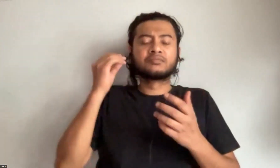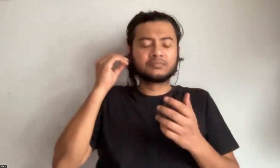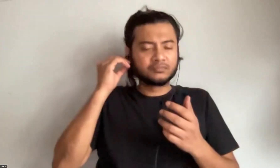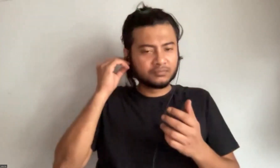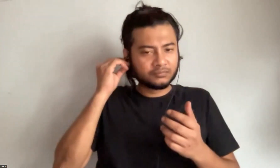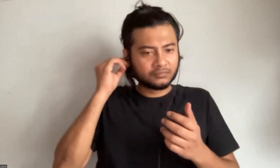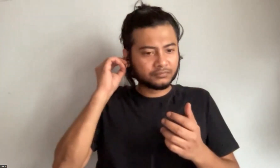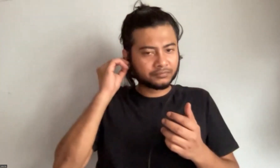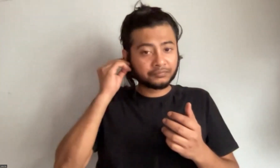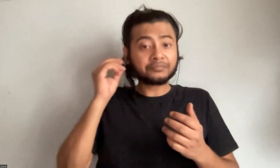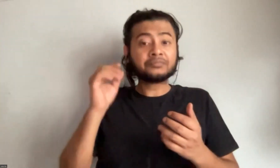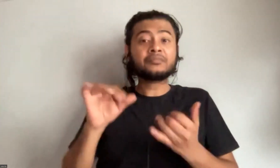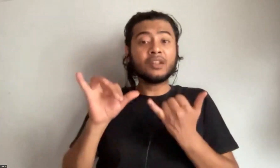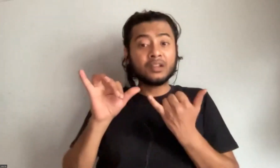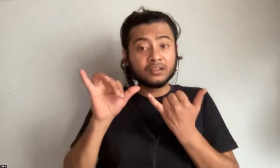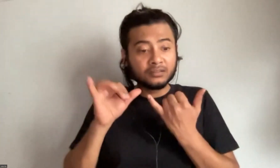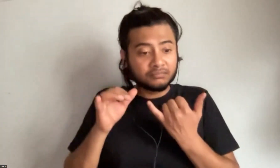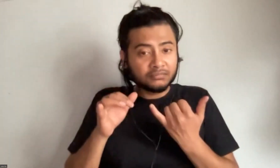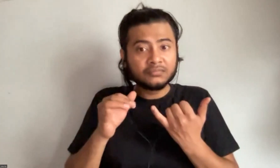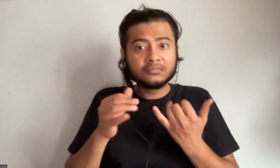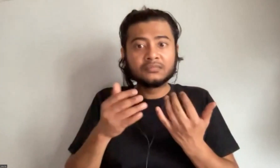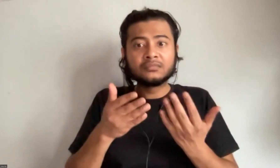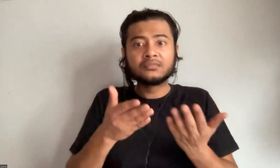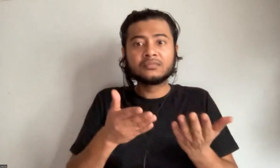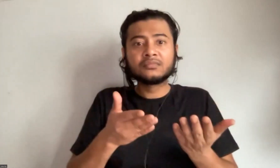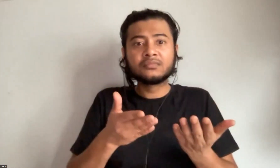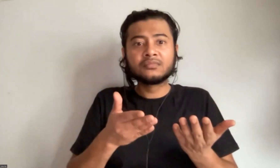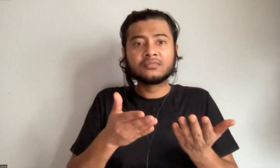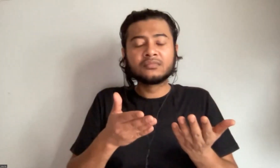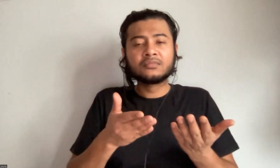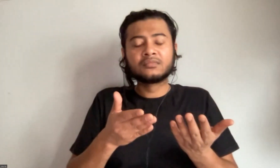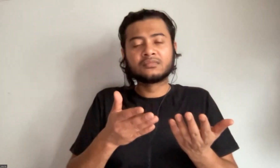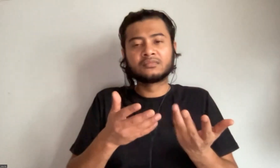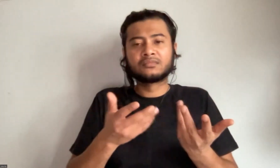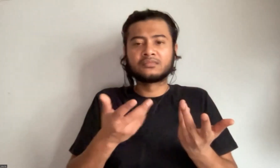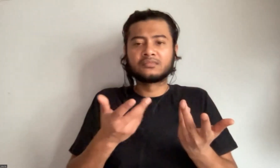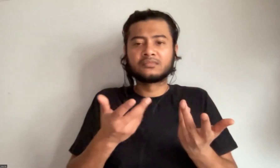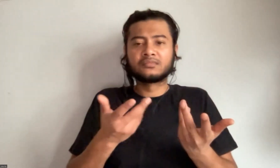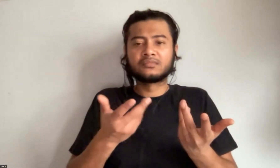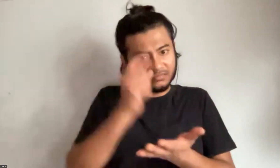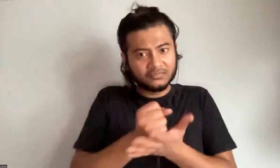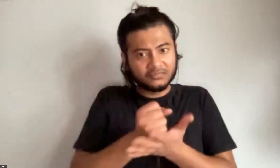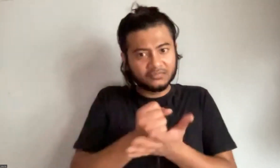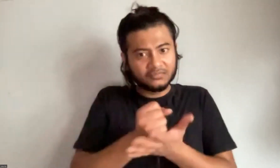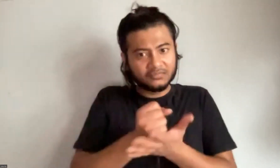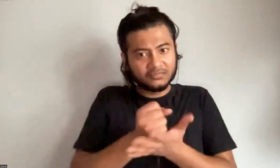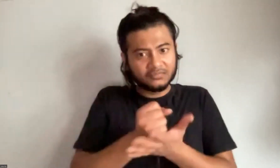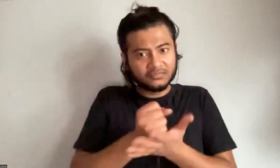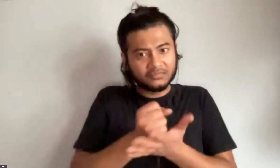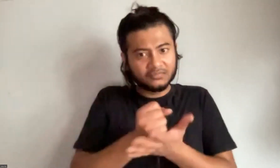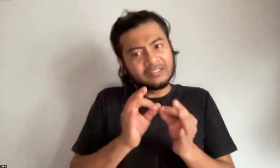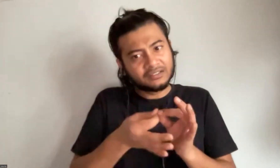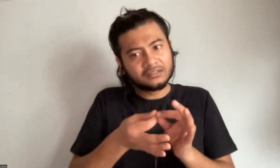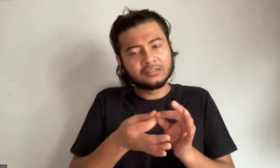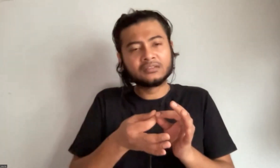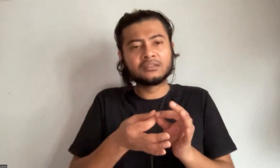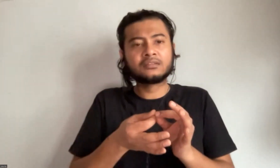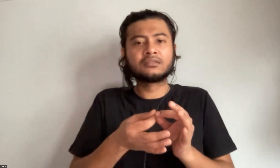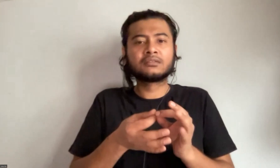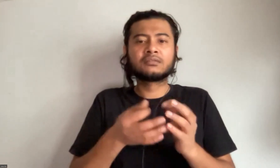to enjoy away from me, fine, I will give you a separate beautiful home, you go live there and enjoy. So